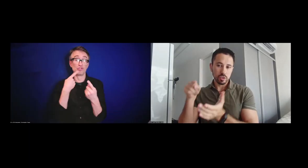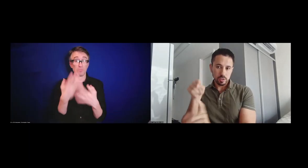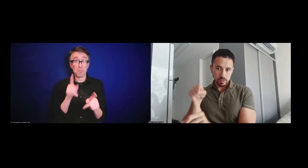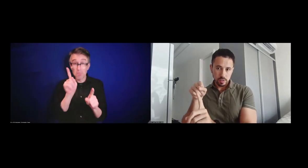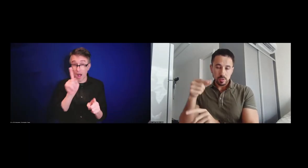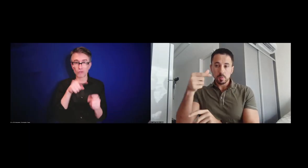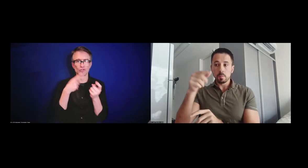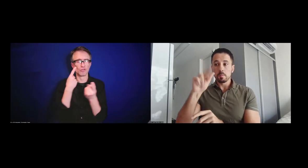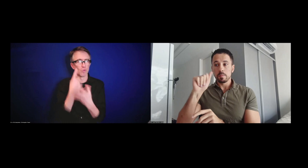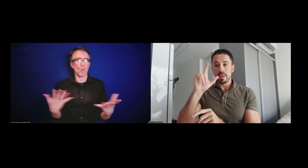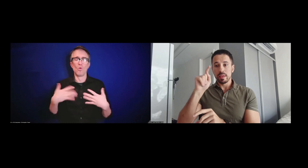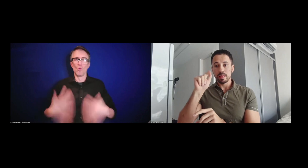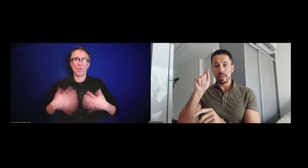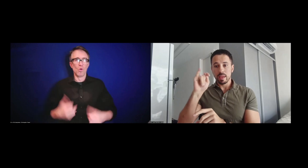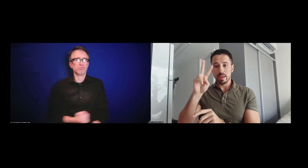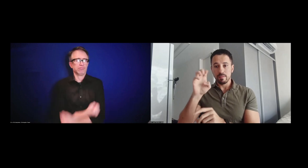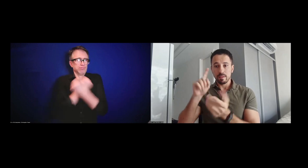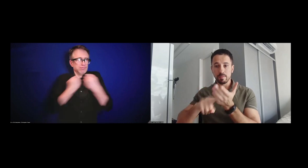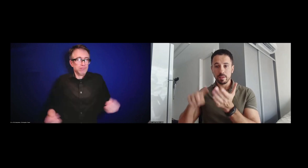it really show it